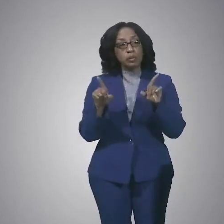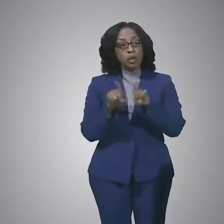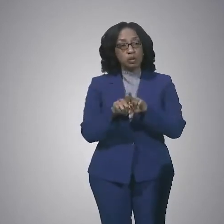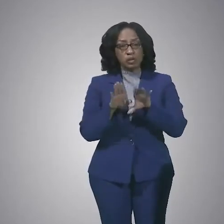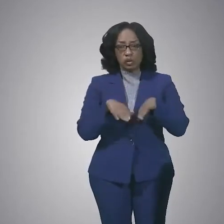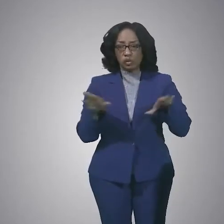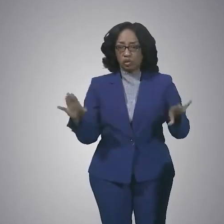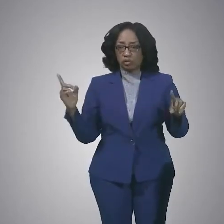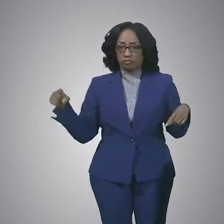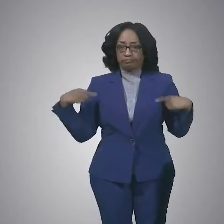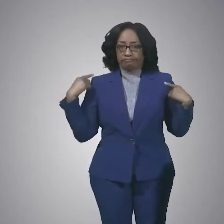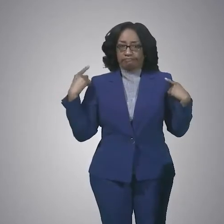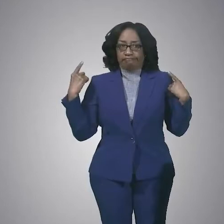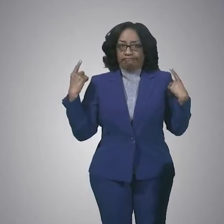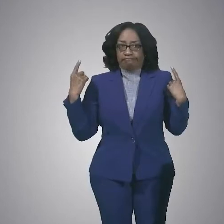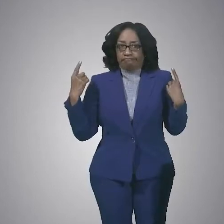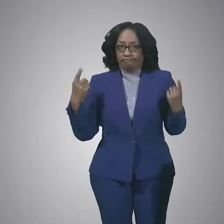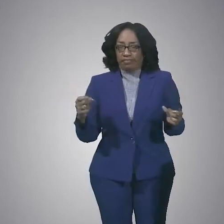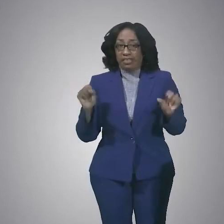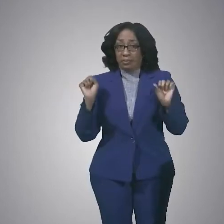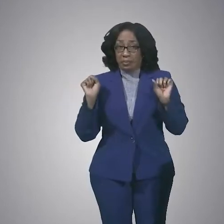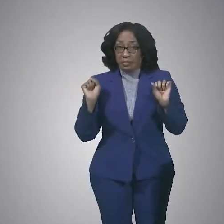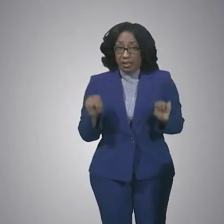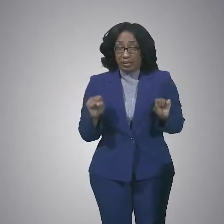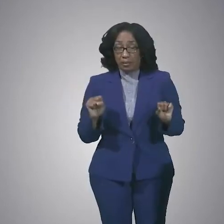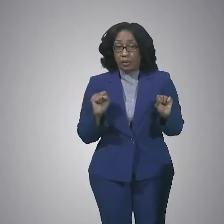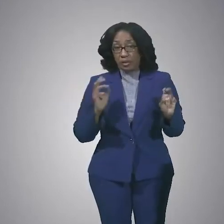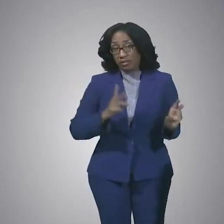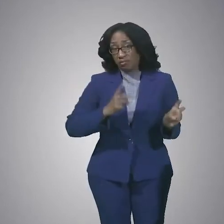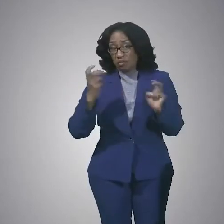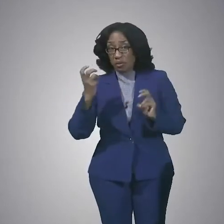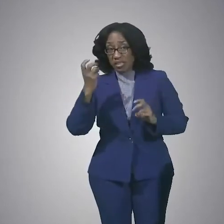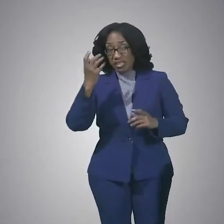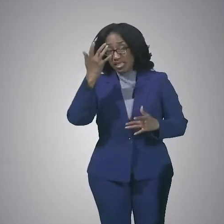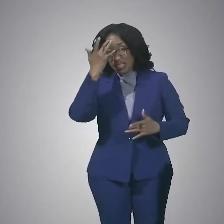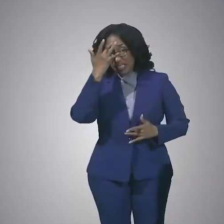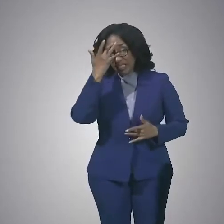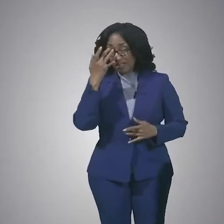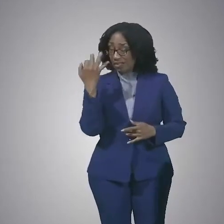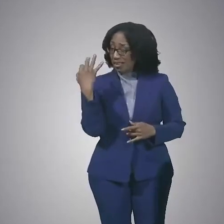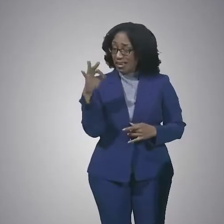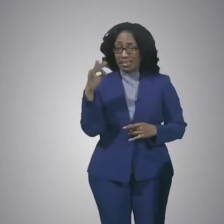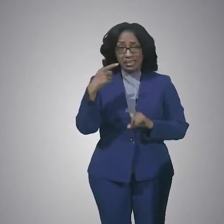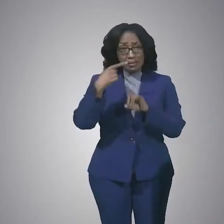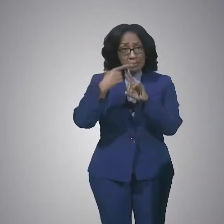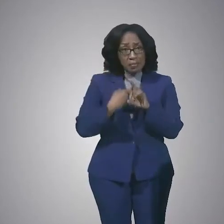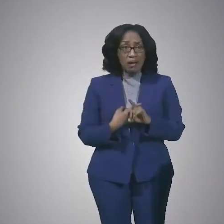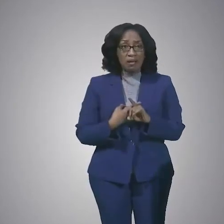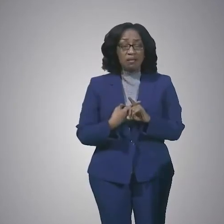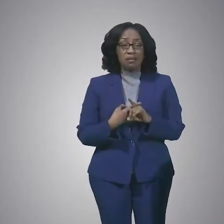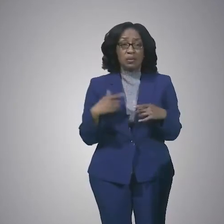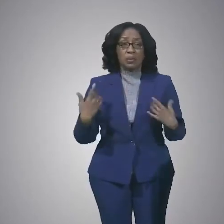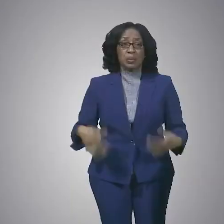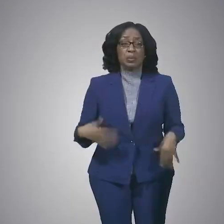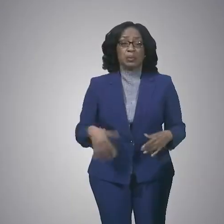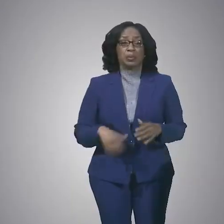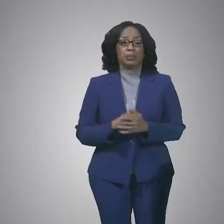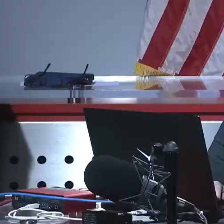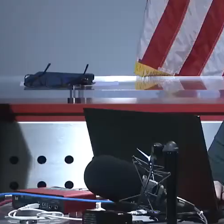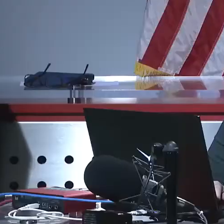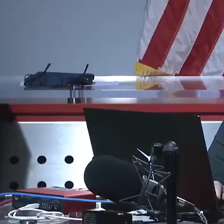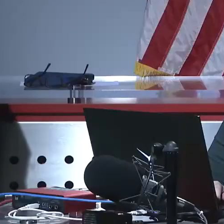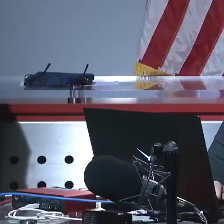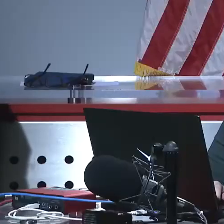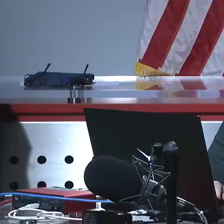been vulnerable now for 19 months to this COVID-19 virus.